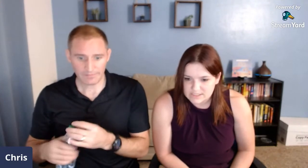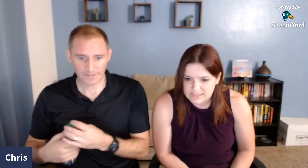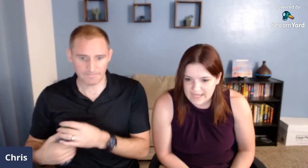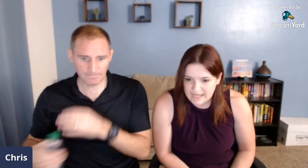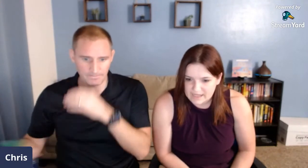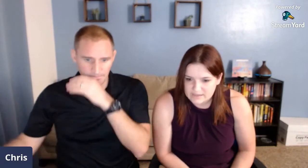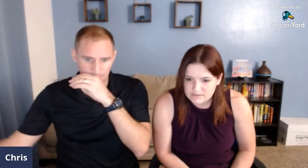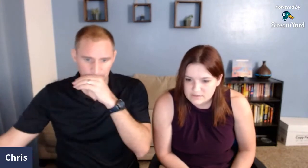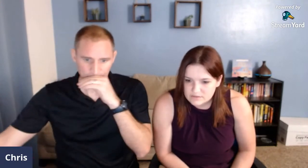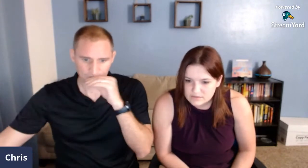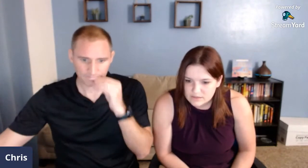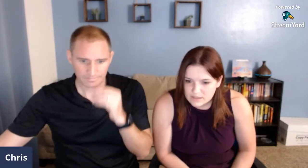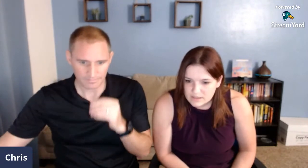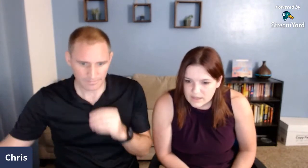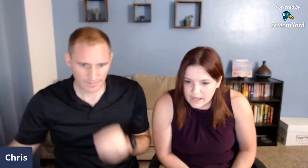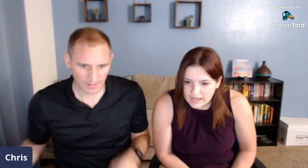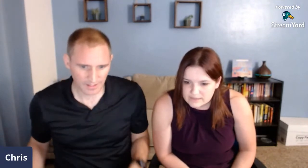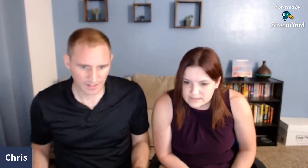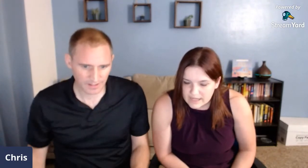Recommendations. Hanson